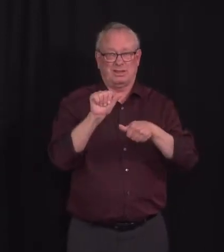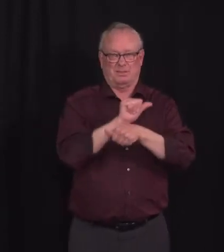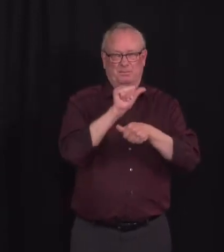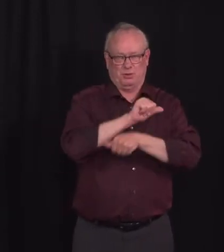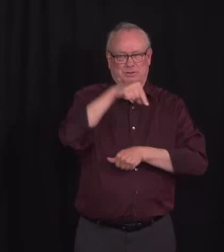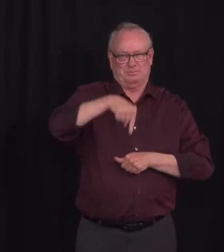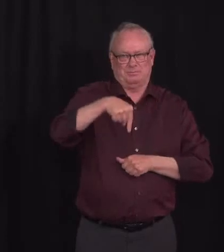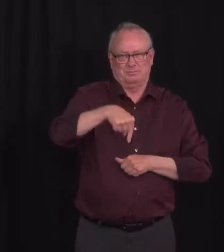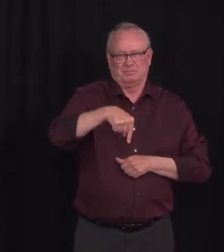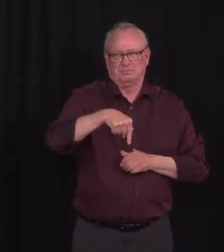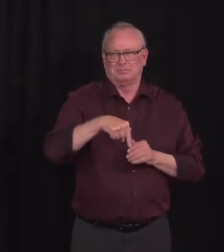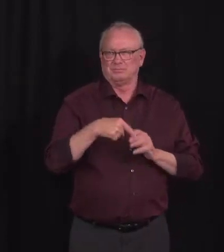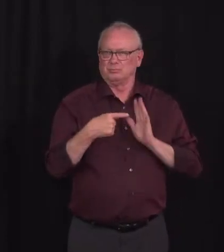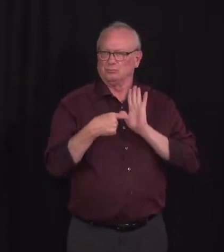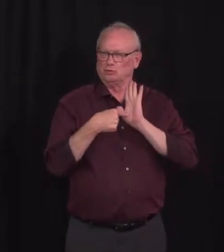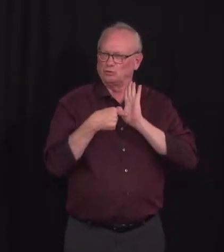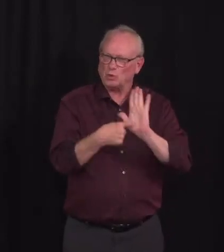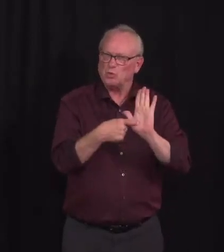remarkably effective.